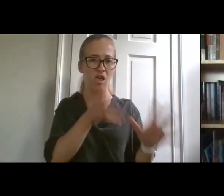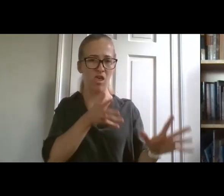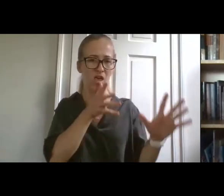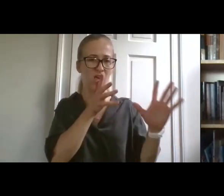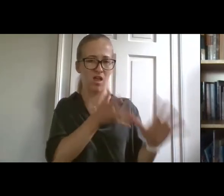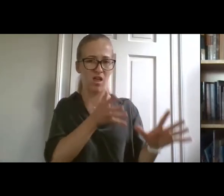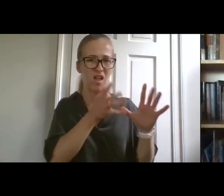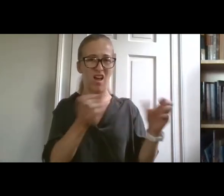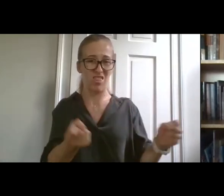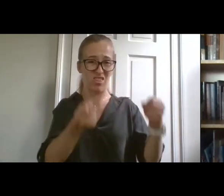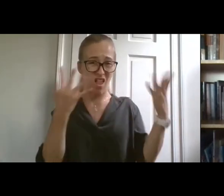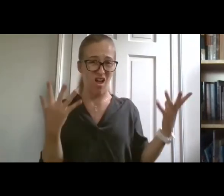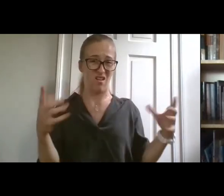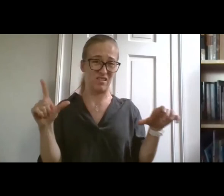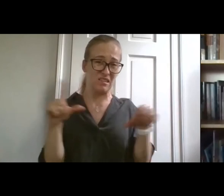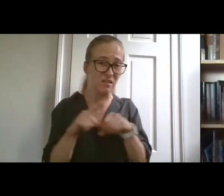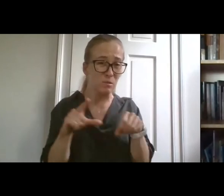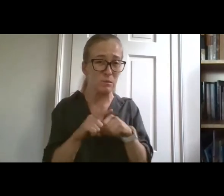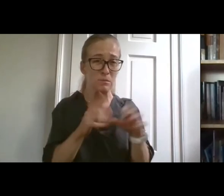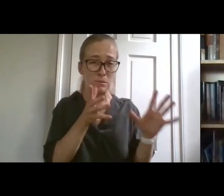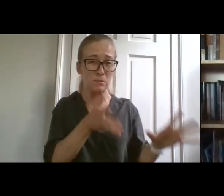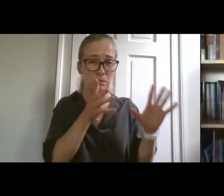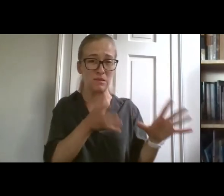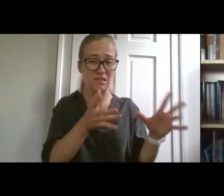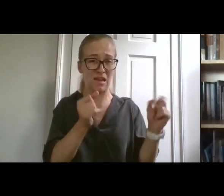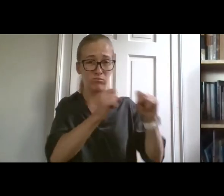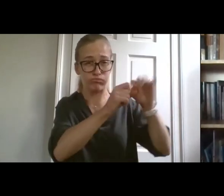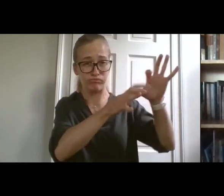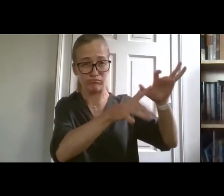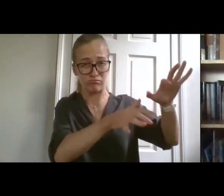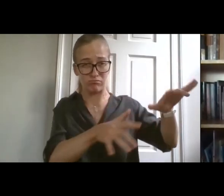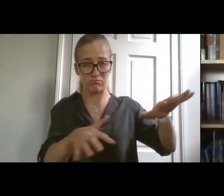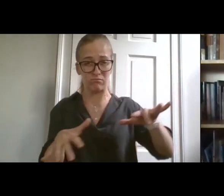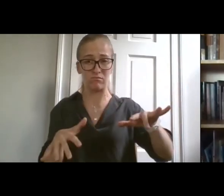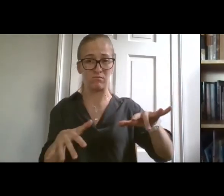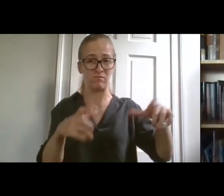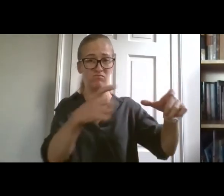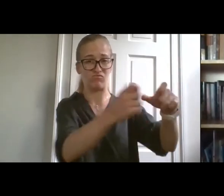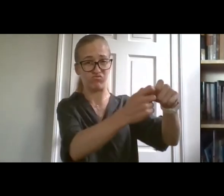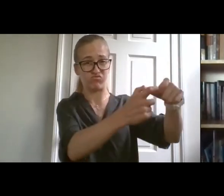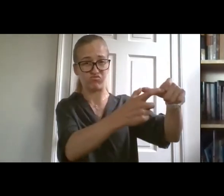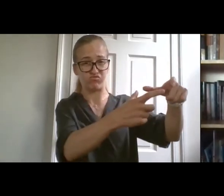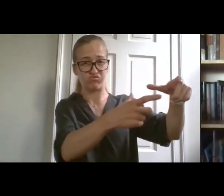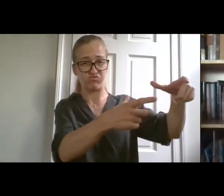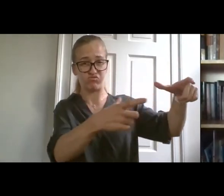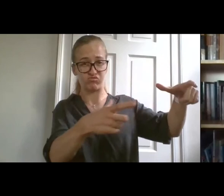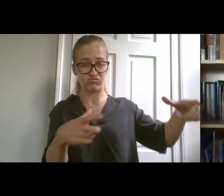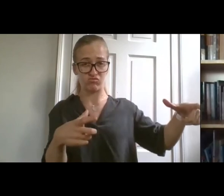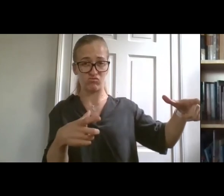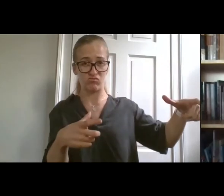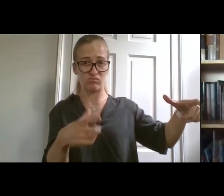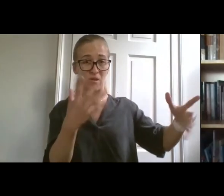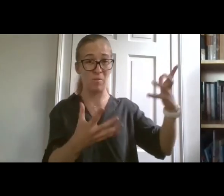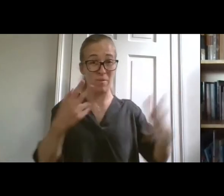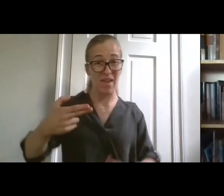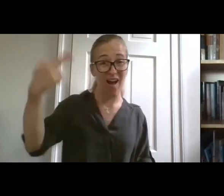an astonishing quantity of clear liquid, which was now splashing over the dry ground. A puddle had begun to widen around his feet. Maybe the